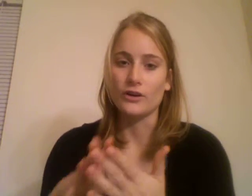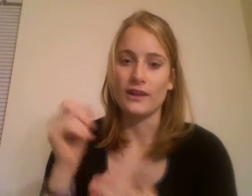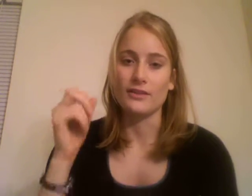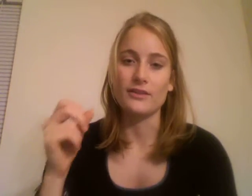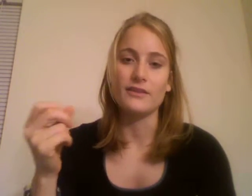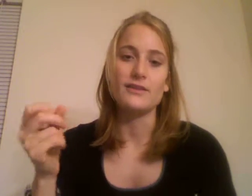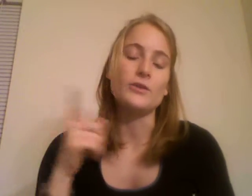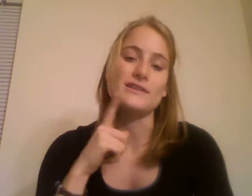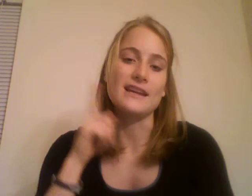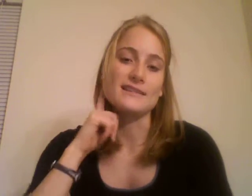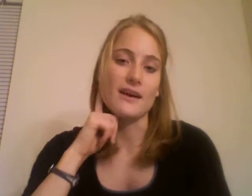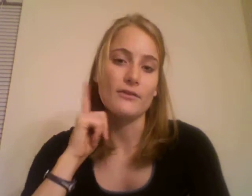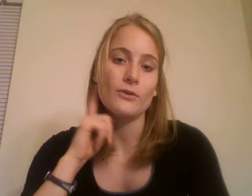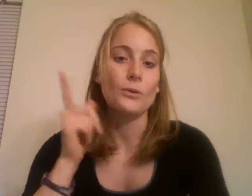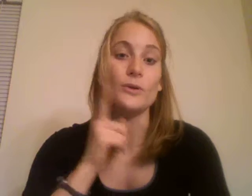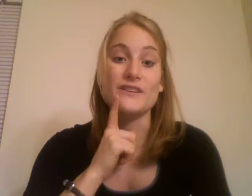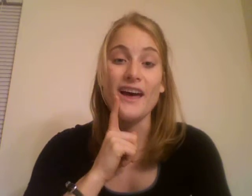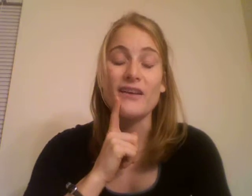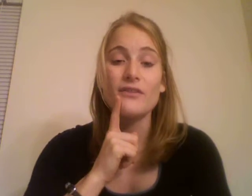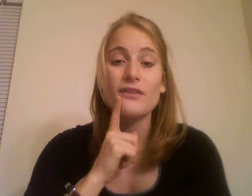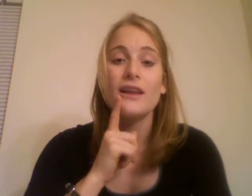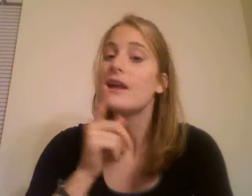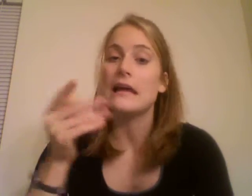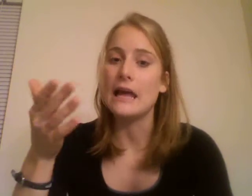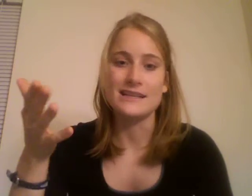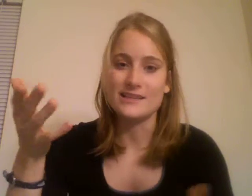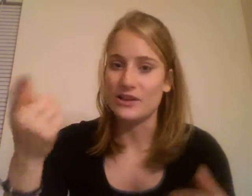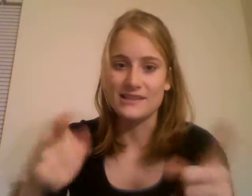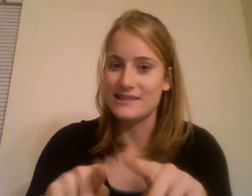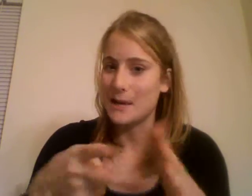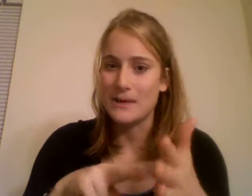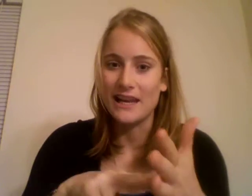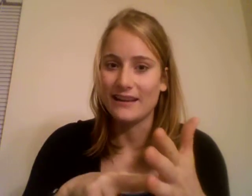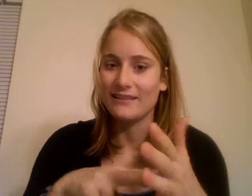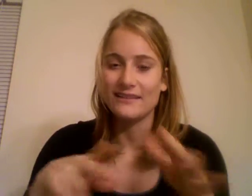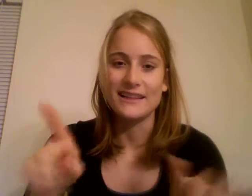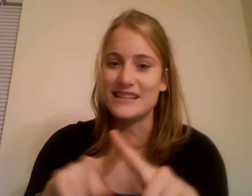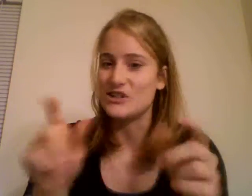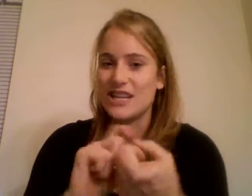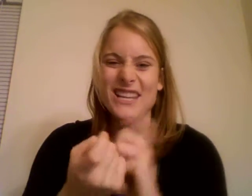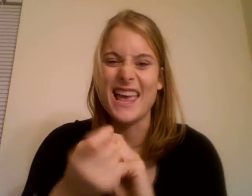that you can sign it deaf or deaf, and it still has the same meaning. It doesn't change